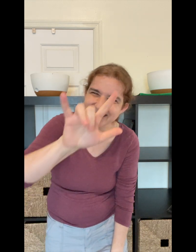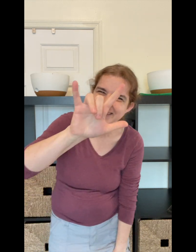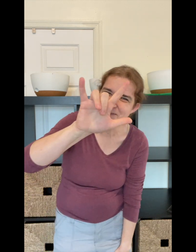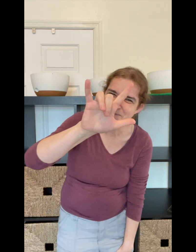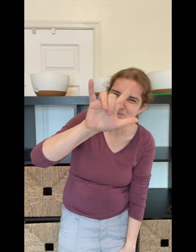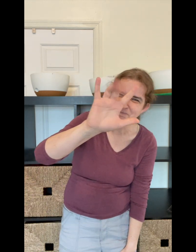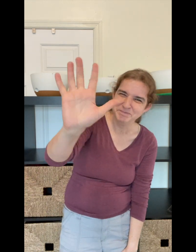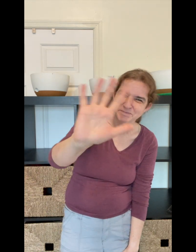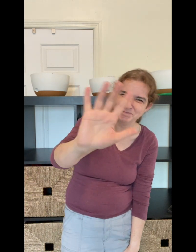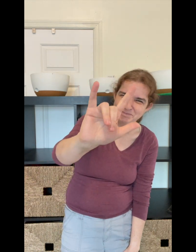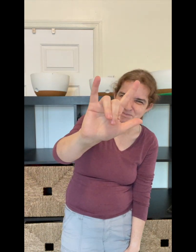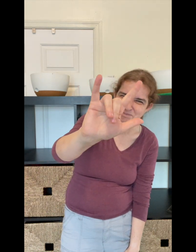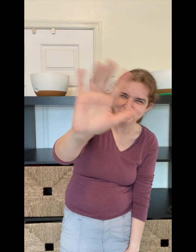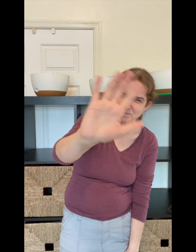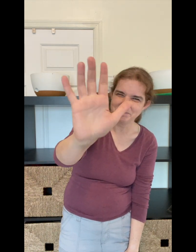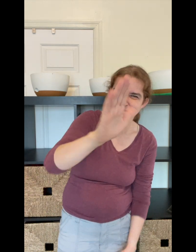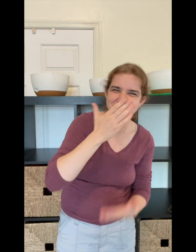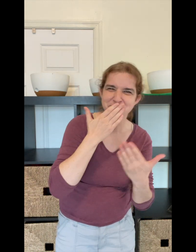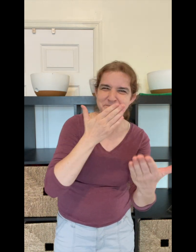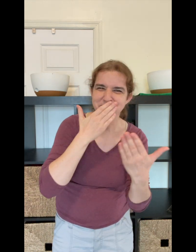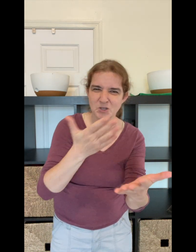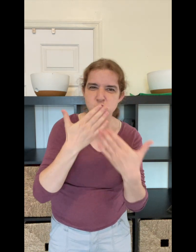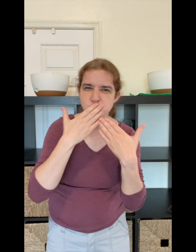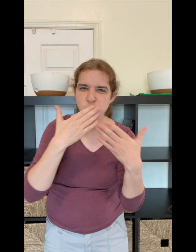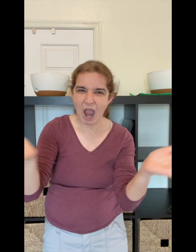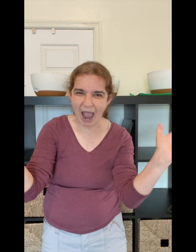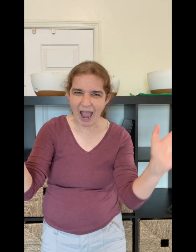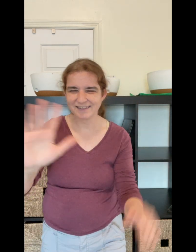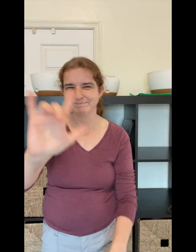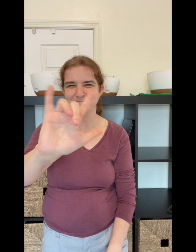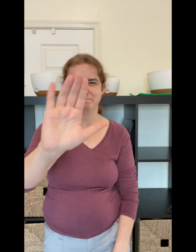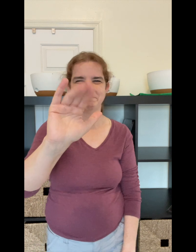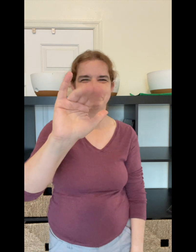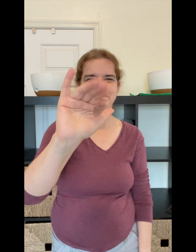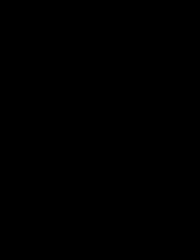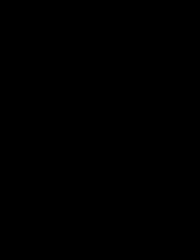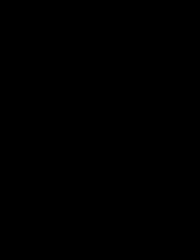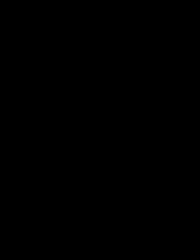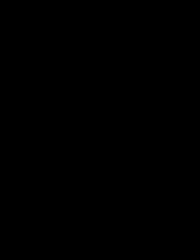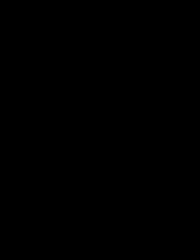sign more PSE. Anyway, I'm sorry about that. I love you. Thank you. Thank you for watching. I love you. Bye.